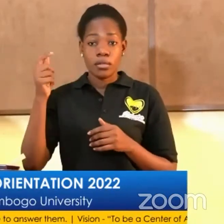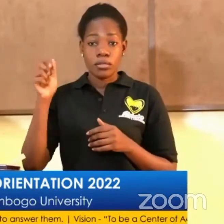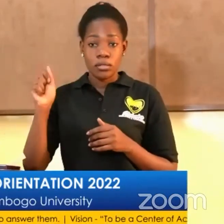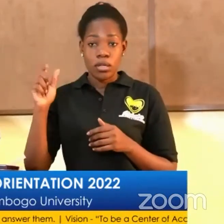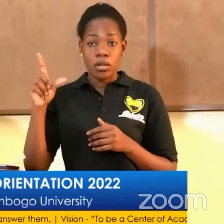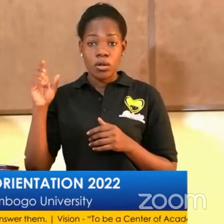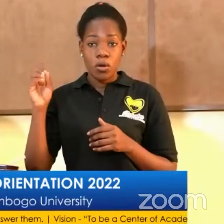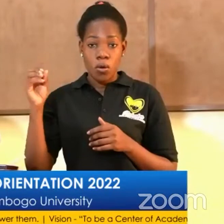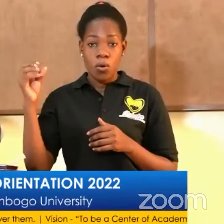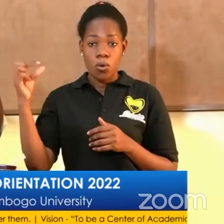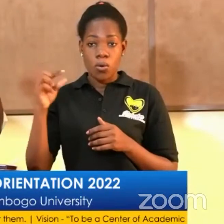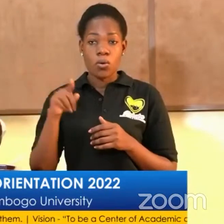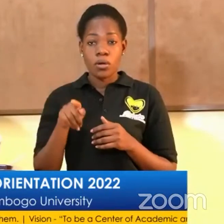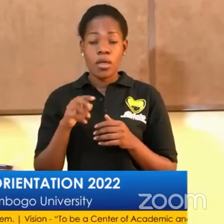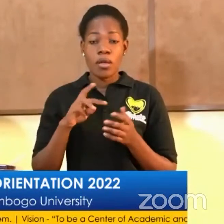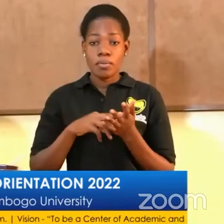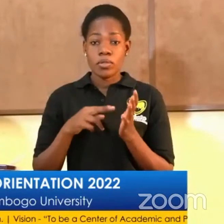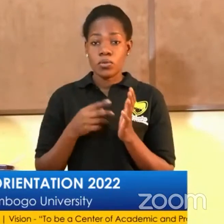information materials